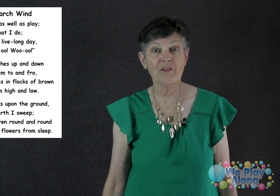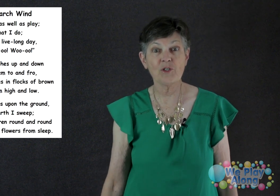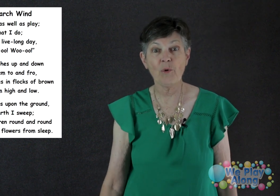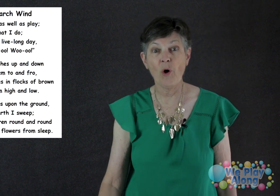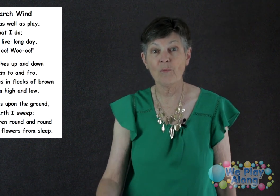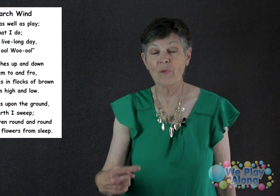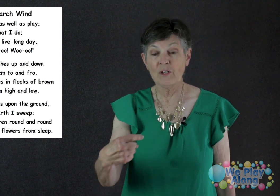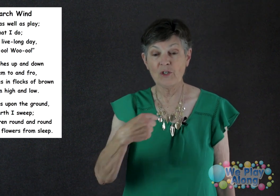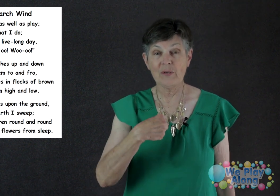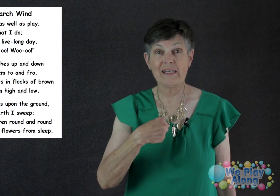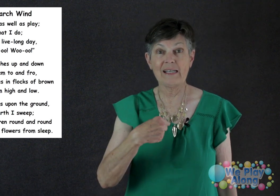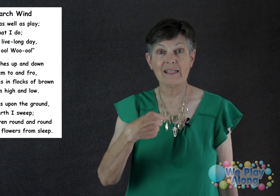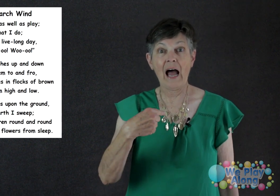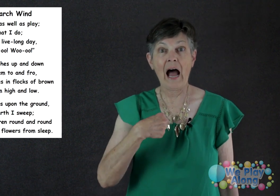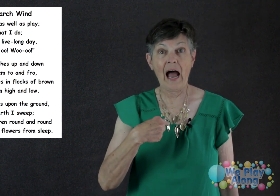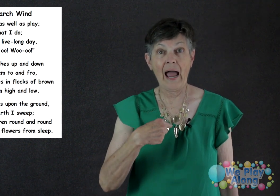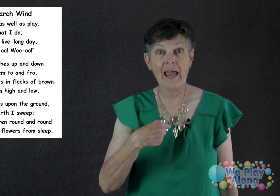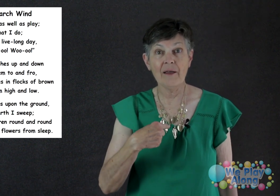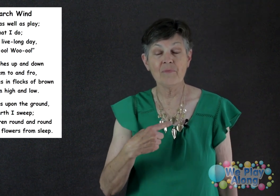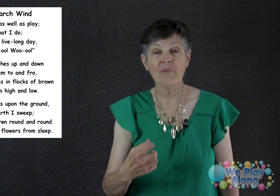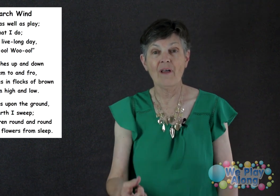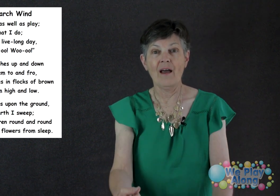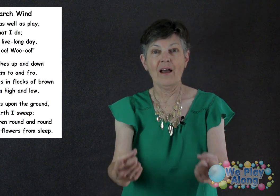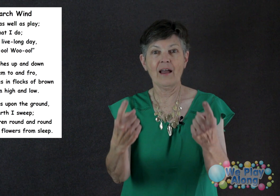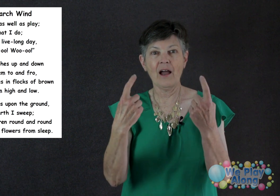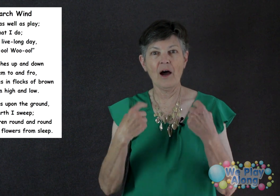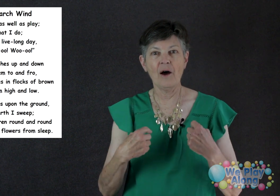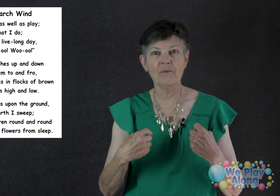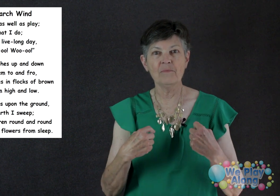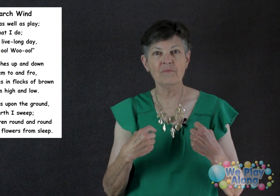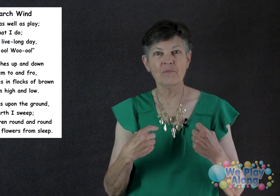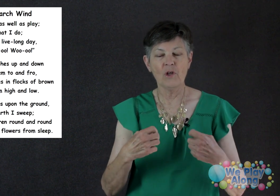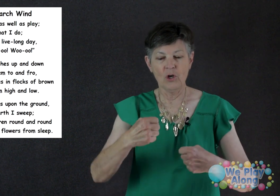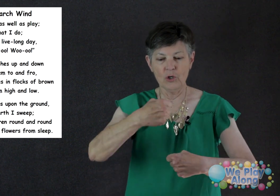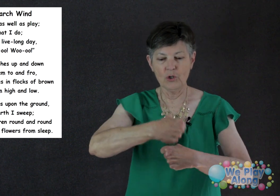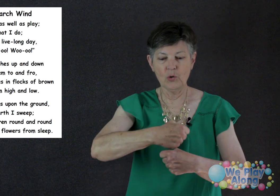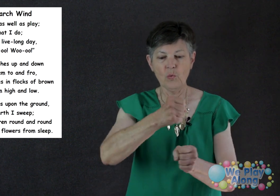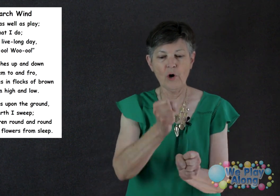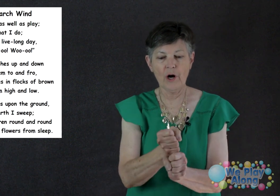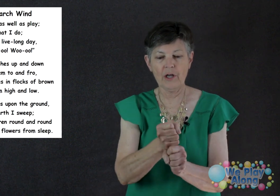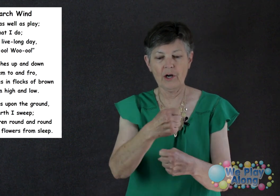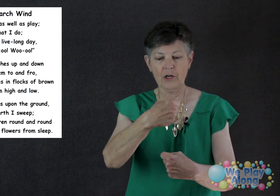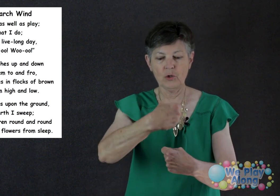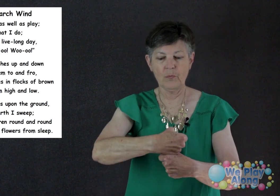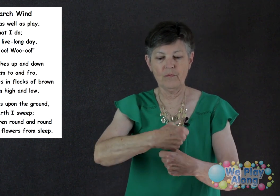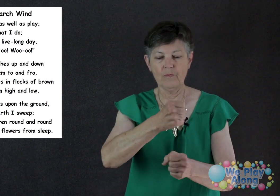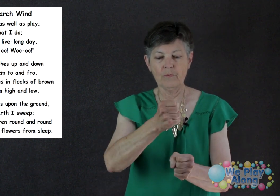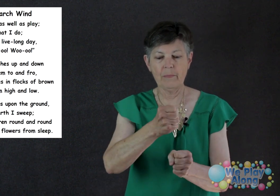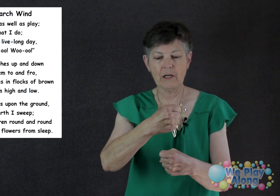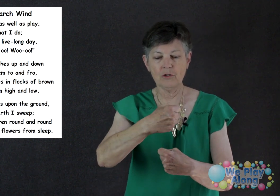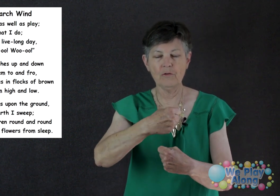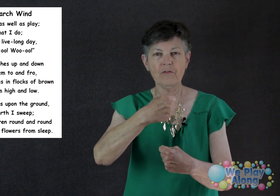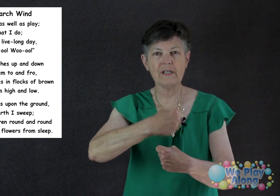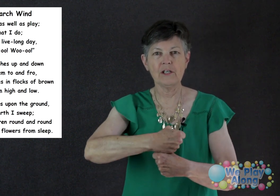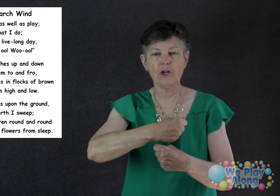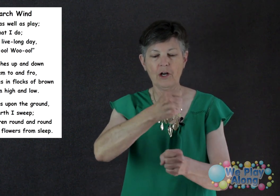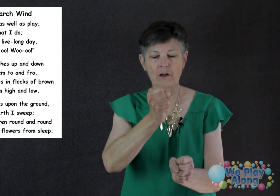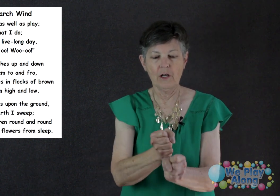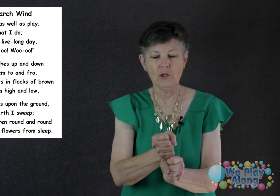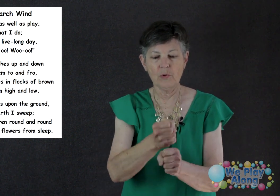this poem. So he says, I come to work. You're gonna make two fists and you're gonna